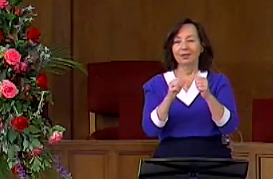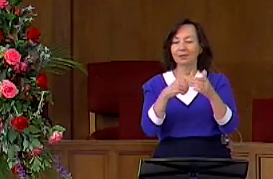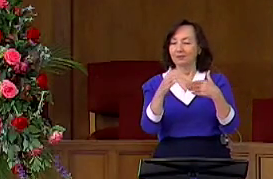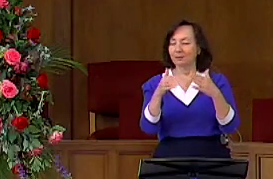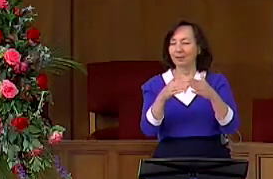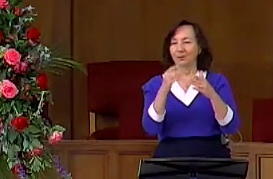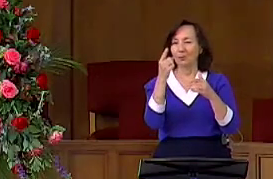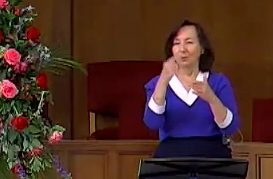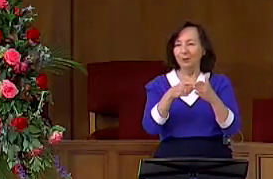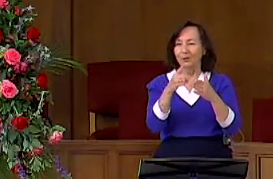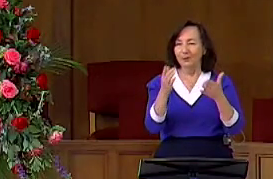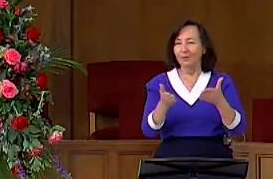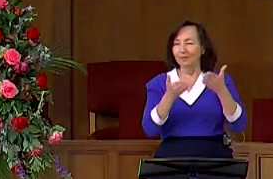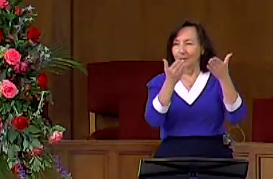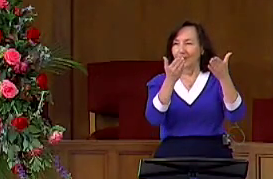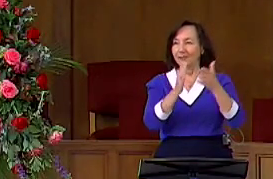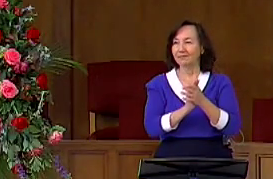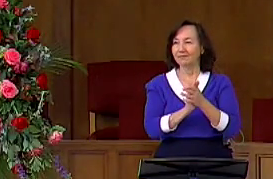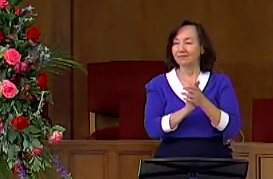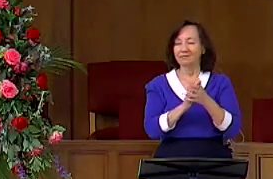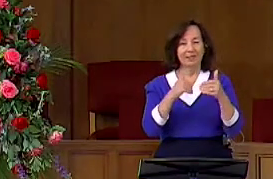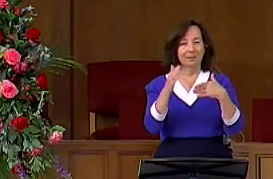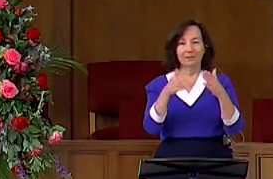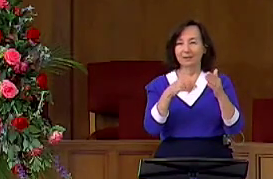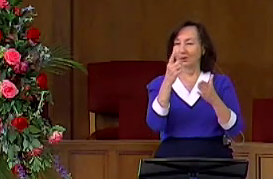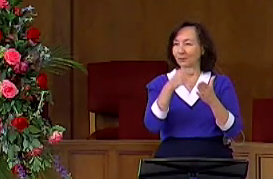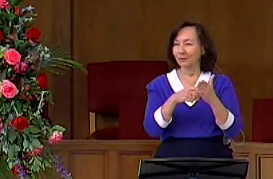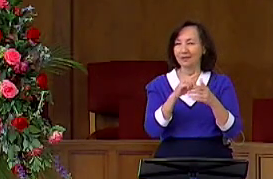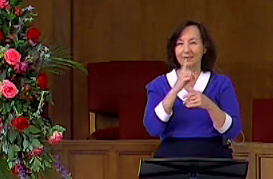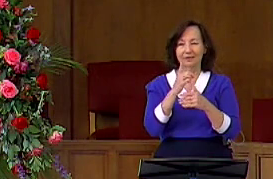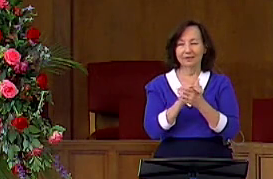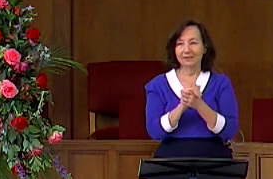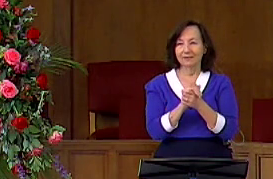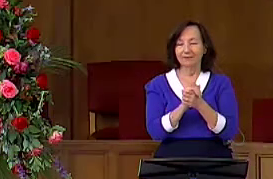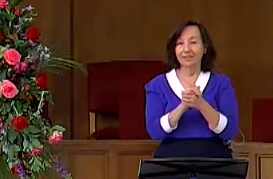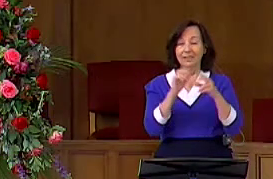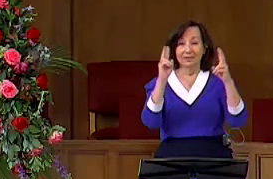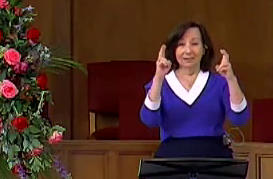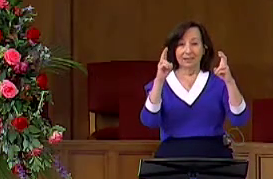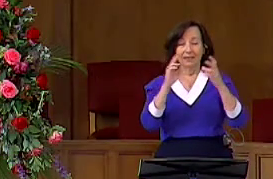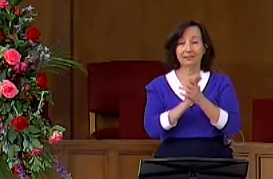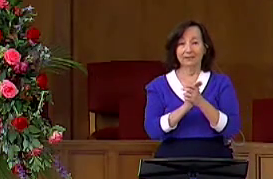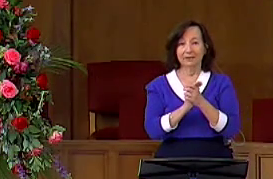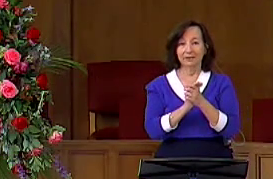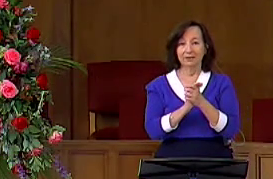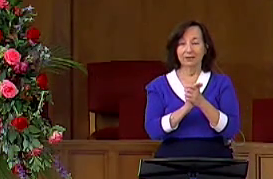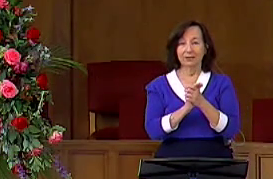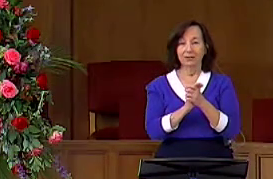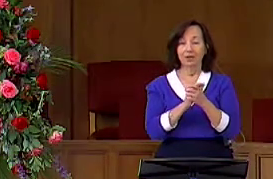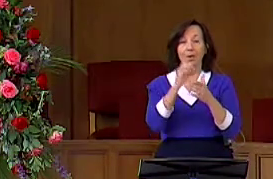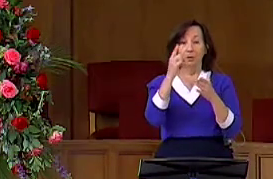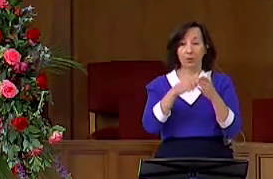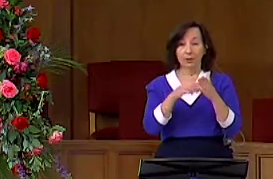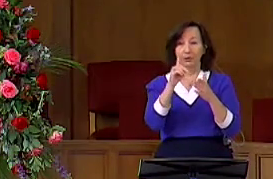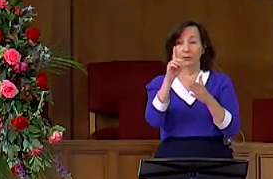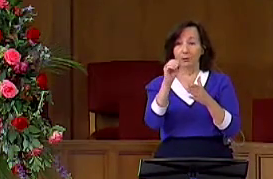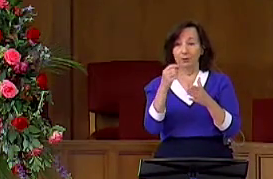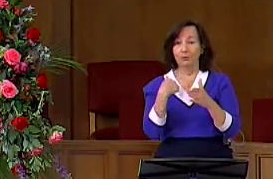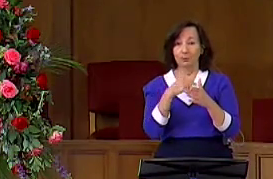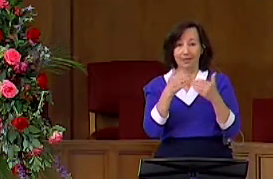him, no matter what it is. The title of this sermon is, "What Do We Have to